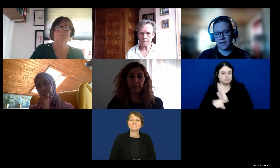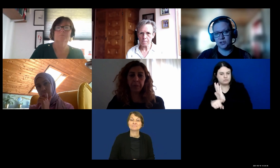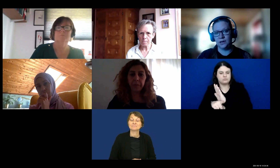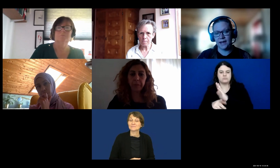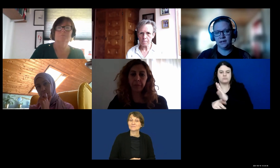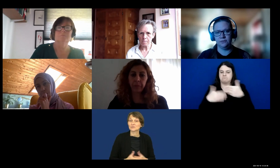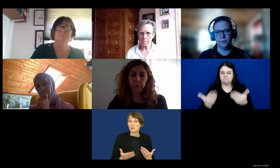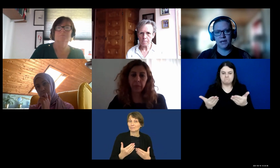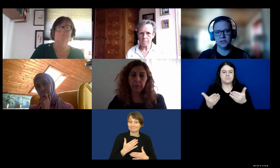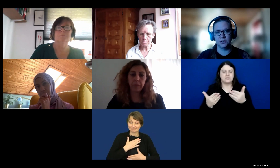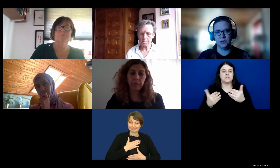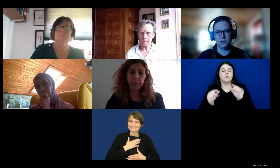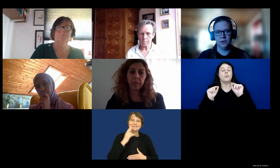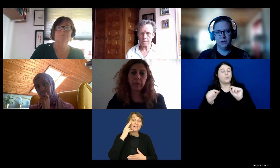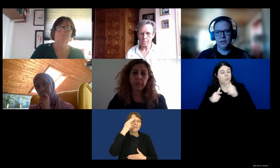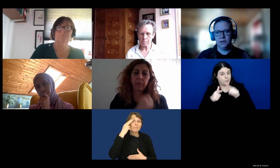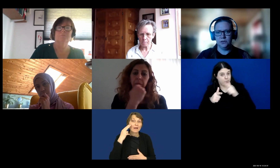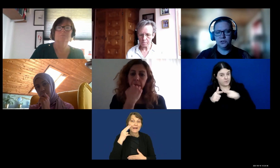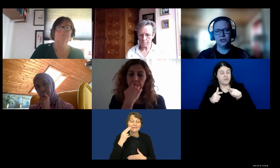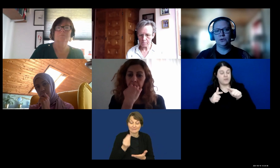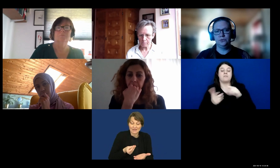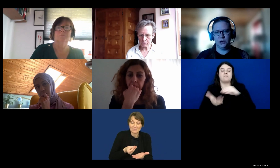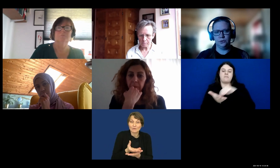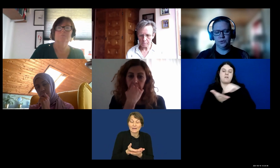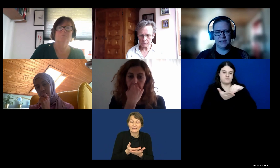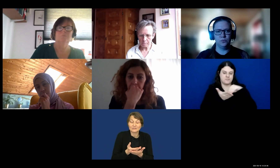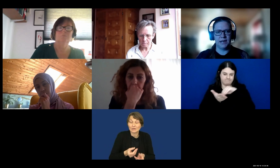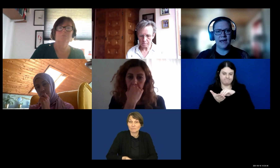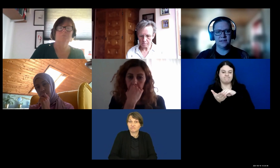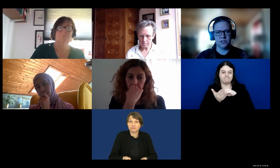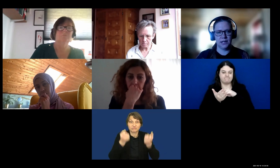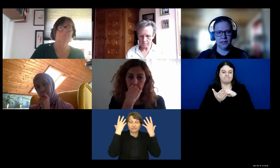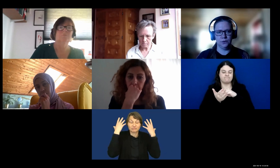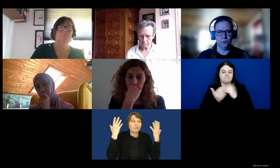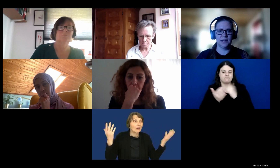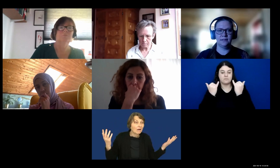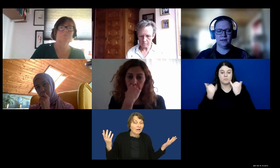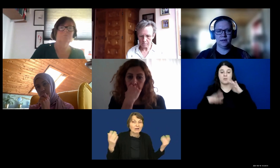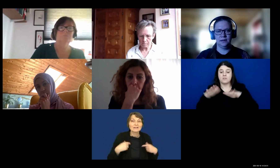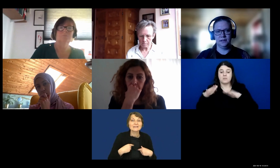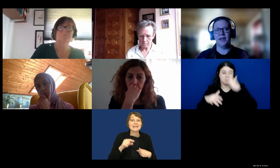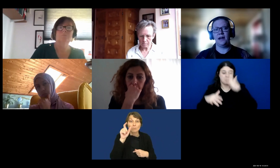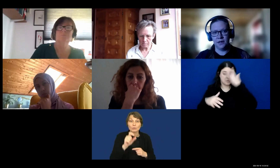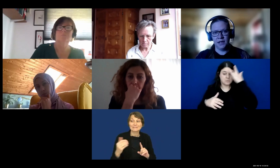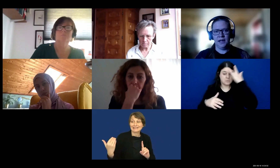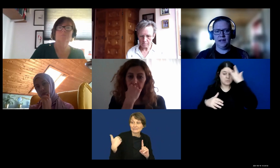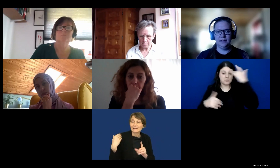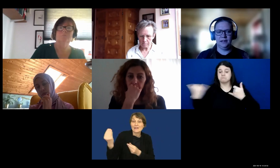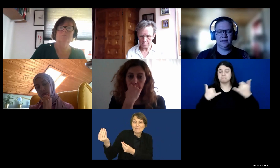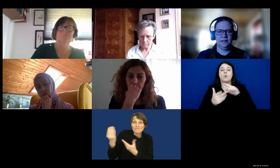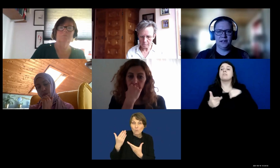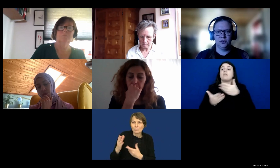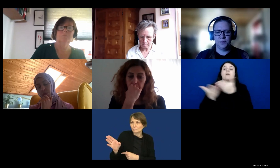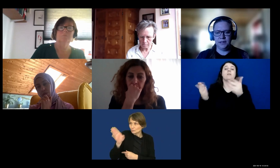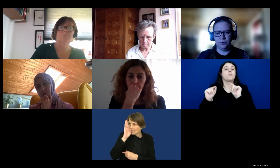is that you lack information and you don't know. Someone has to tell you what is there,